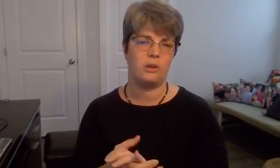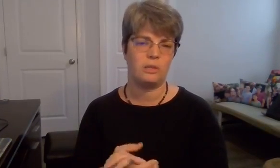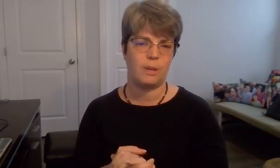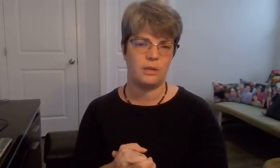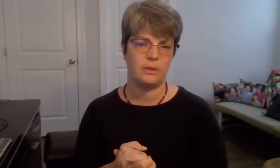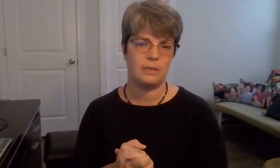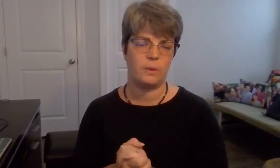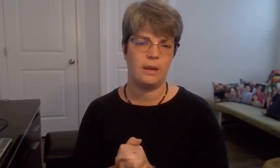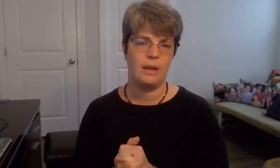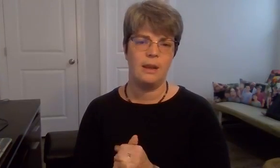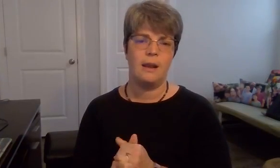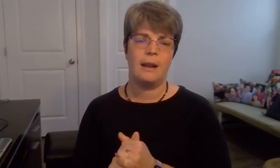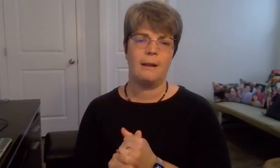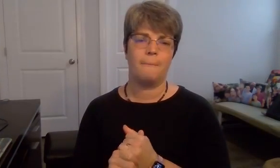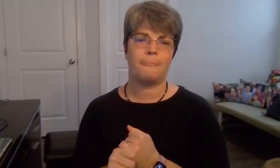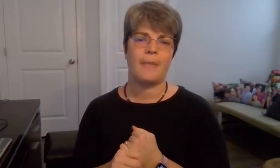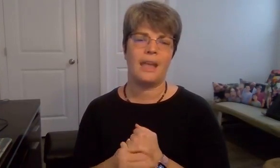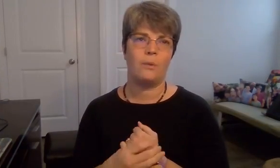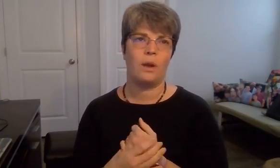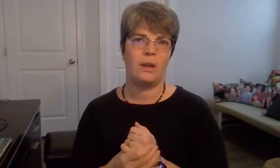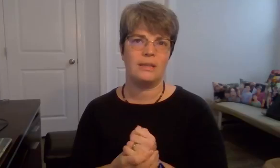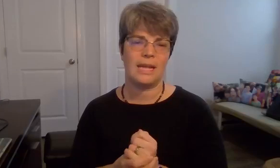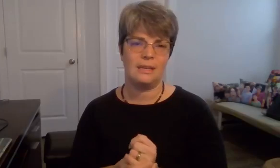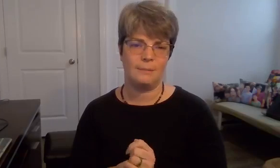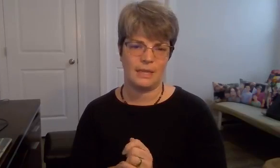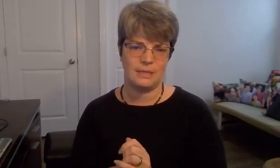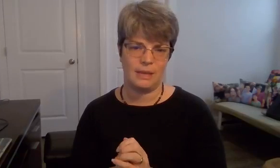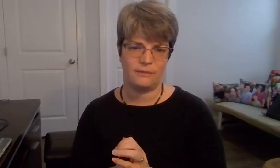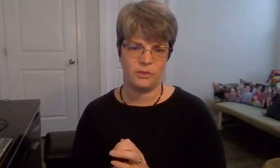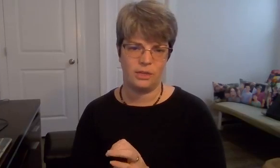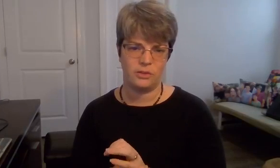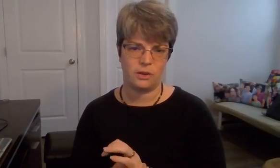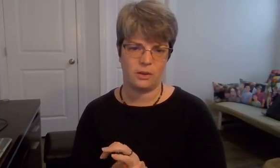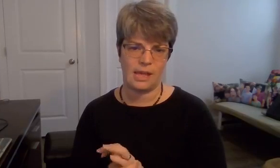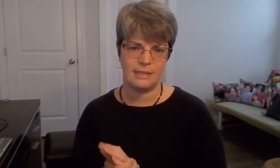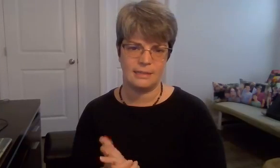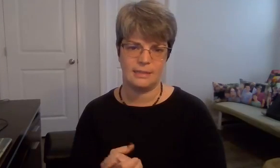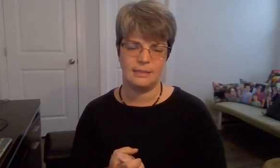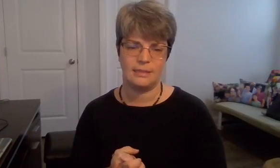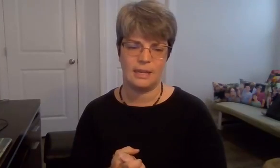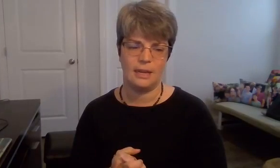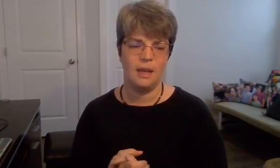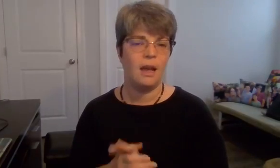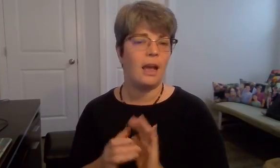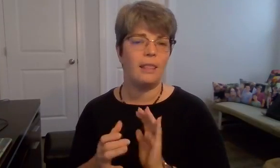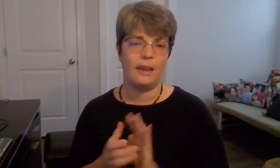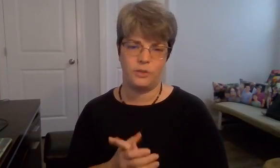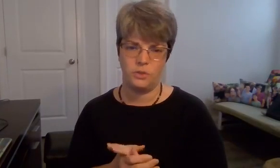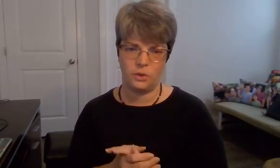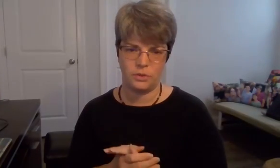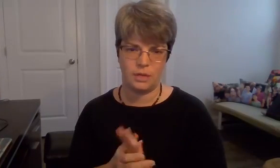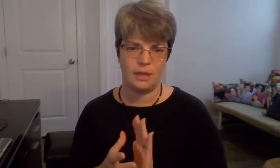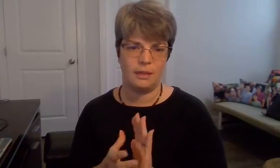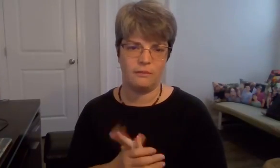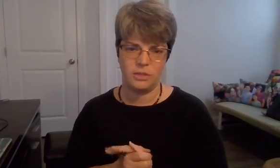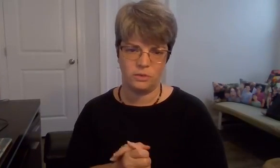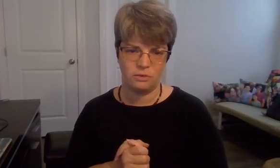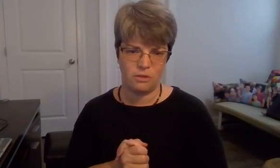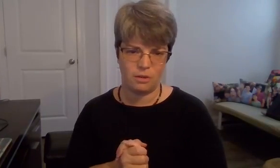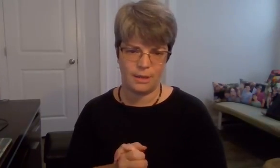to bond with someone. I had one dad come back to me after he took our classes and said, I have 2 children. I love my children with all my